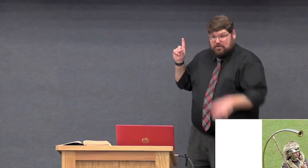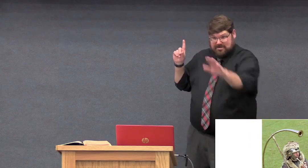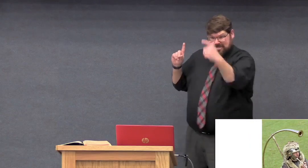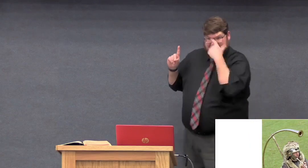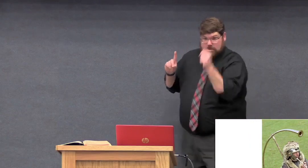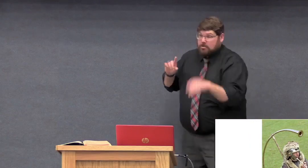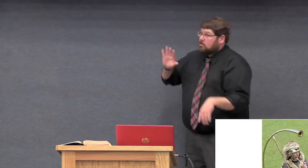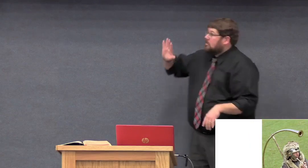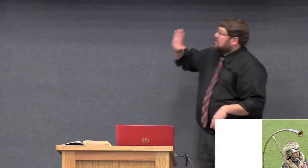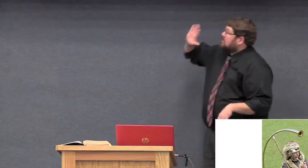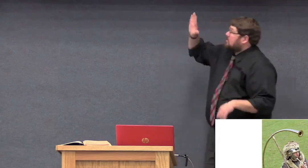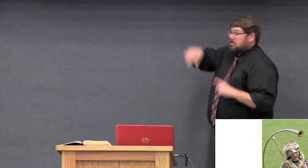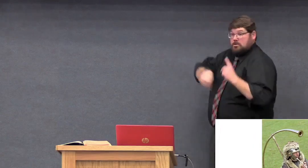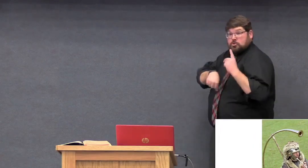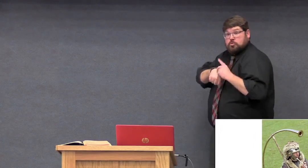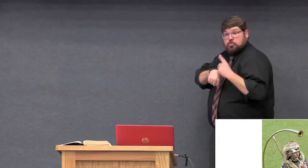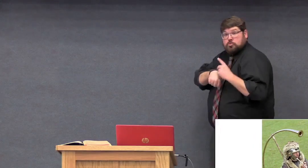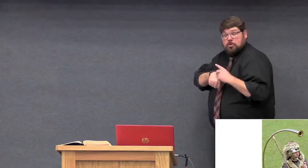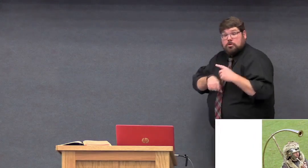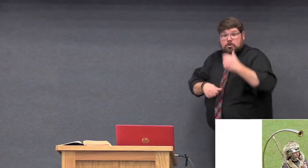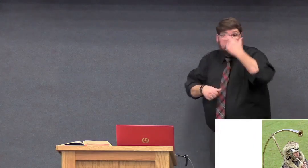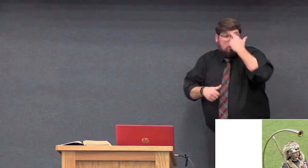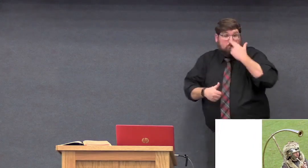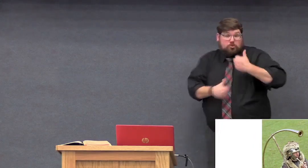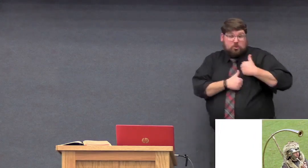right. But his duty